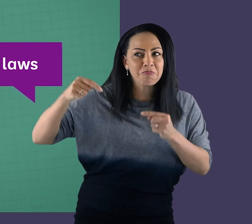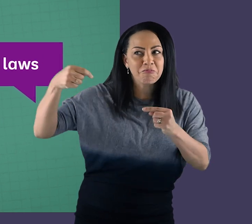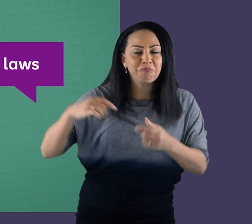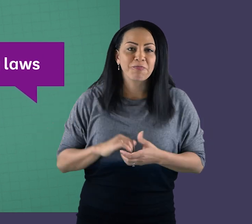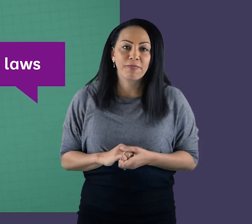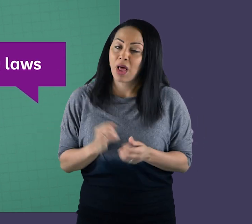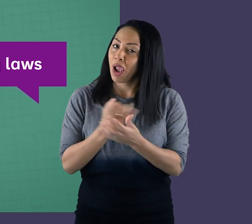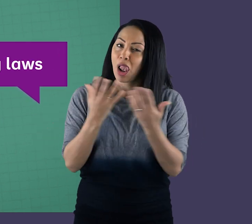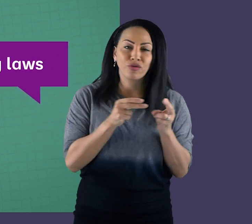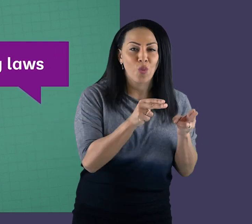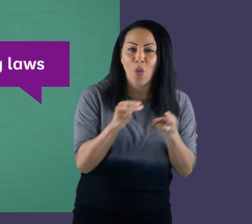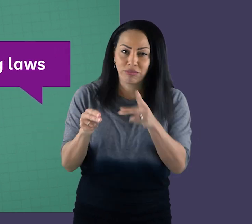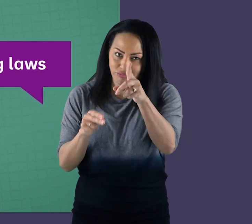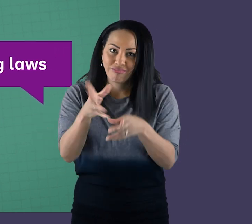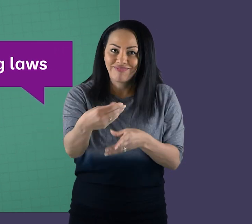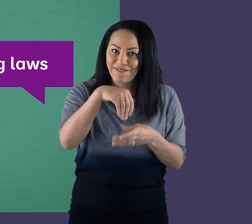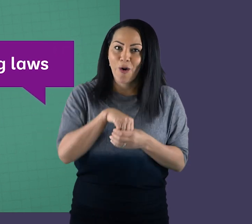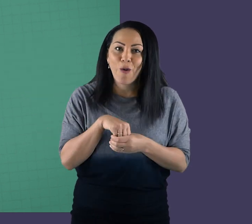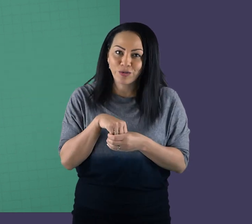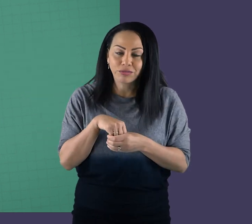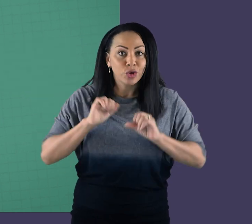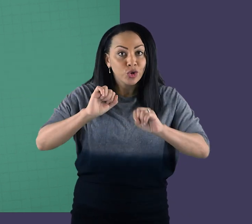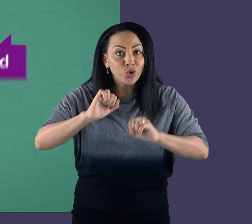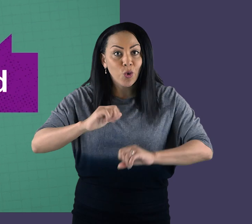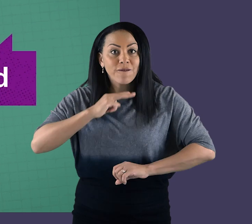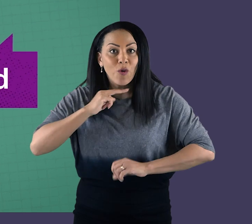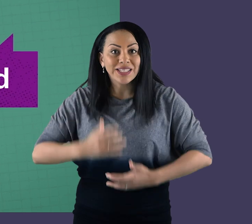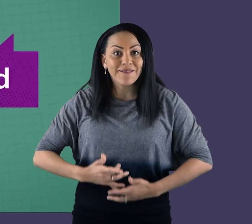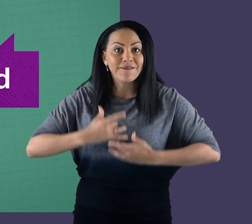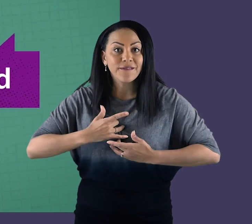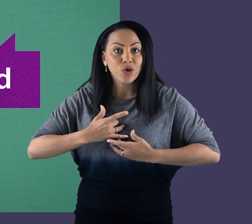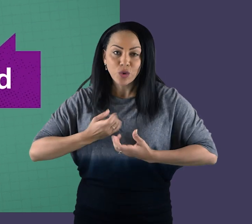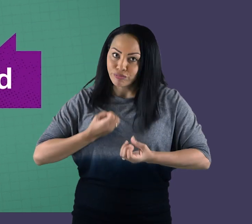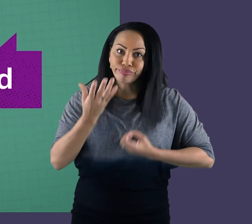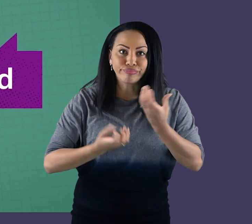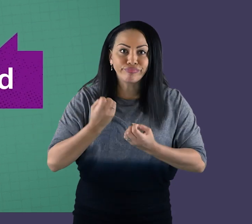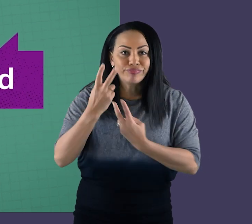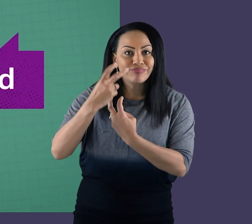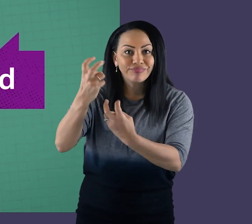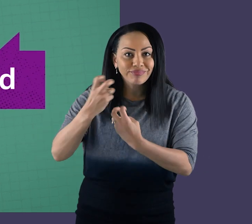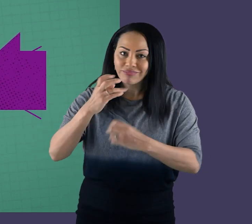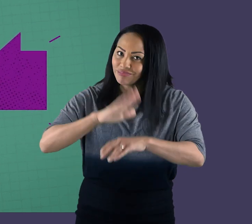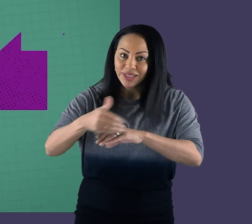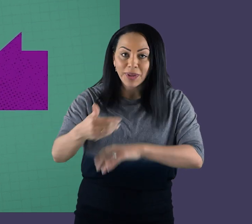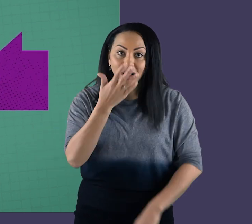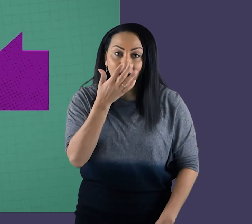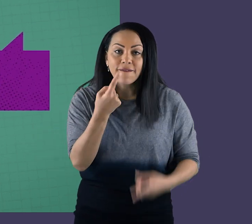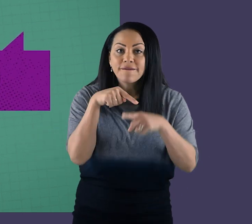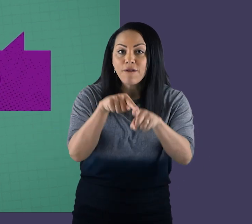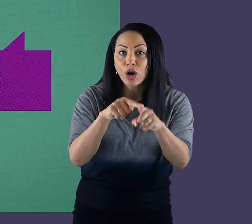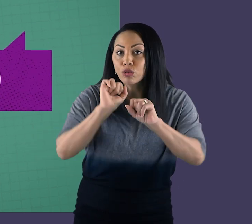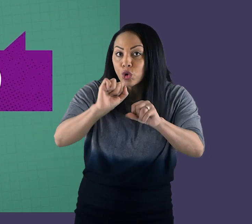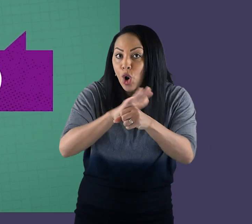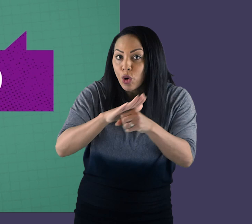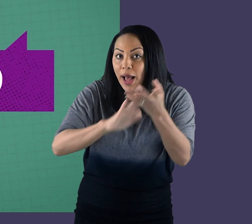account. There are lots of ways to get involved and get your voice heard, whatever your age. You can follow your local